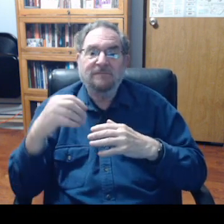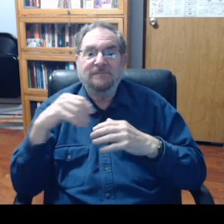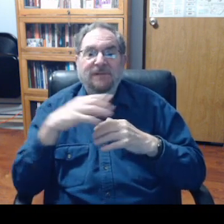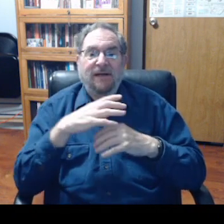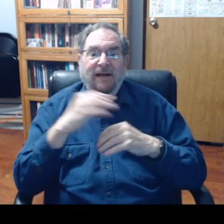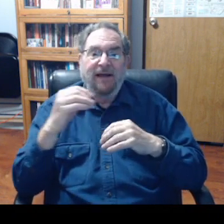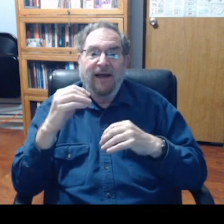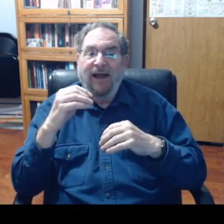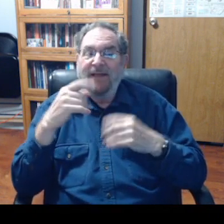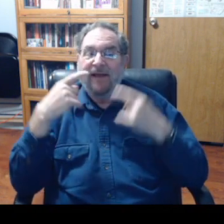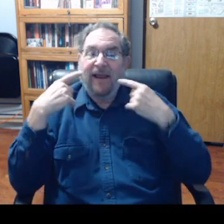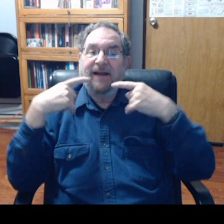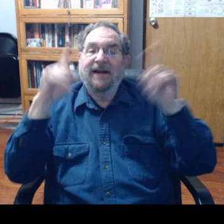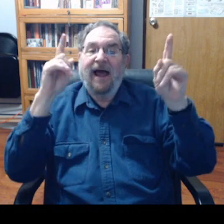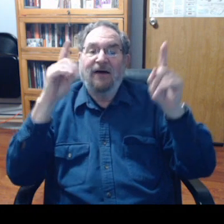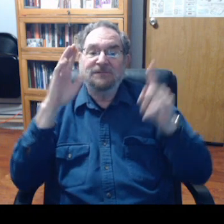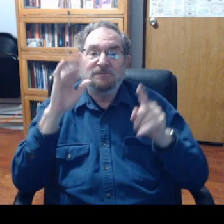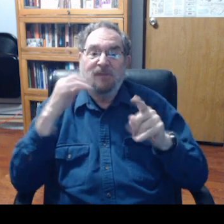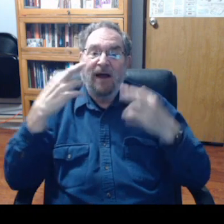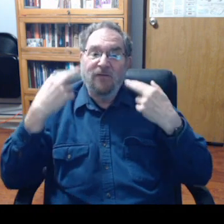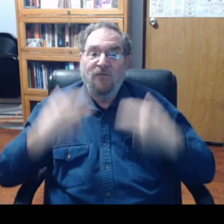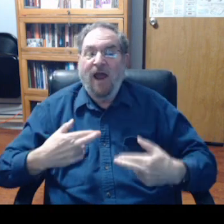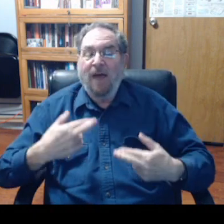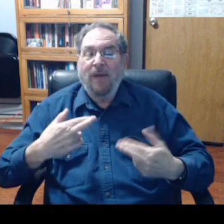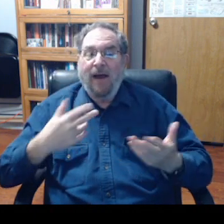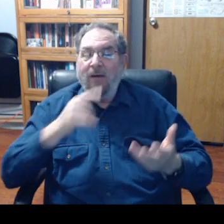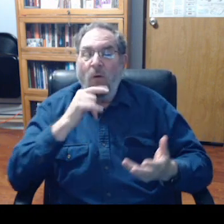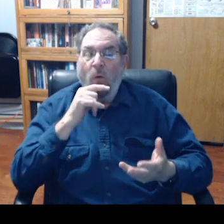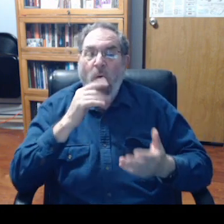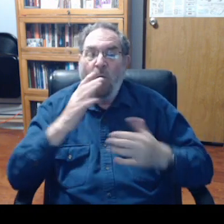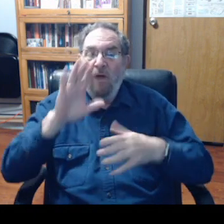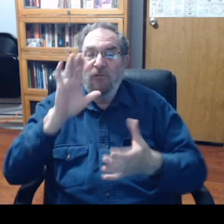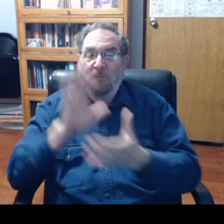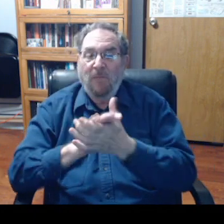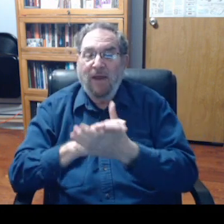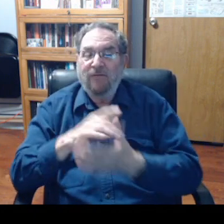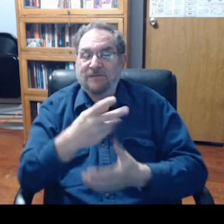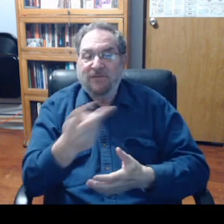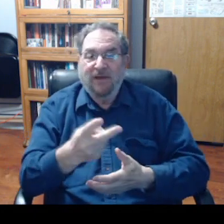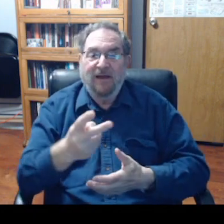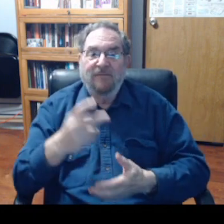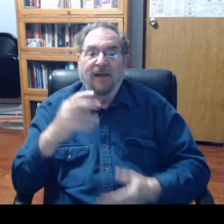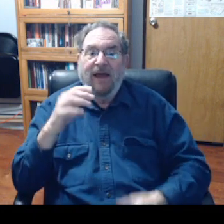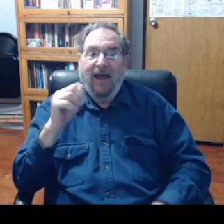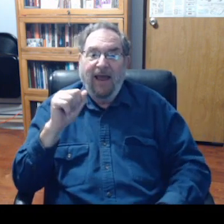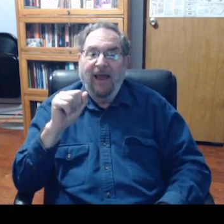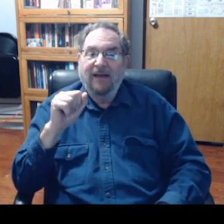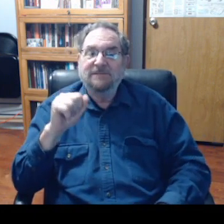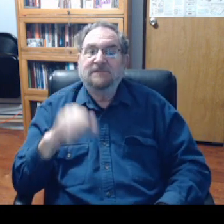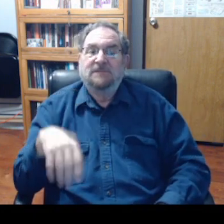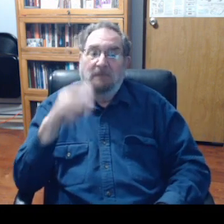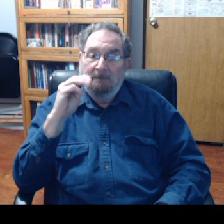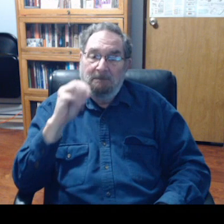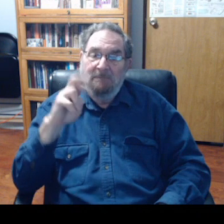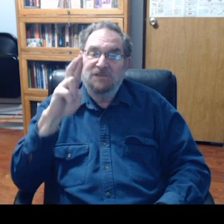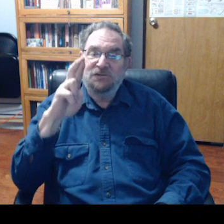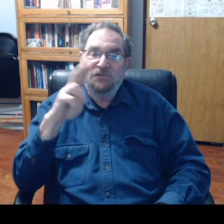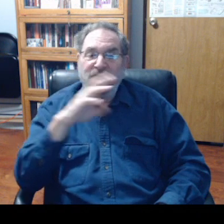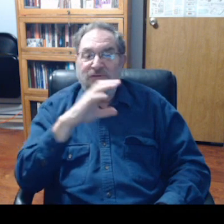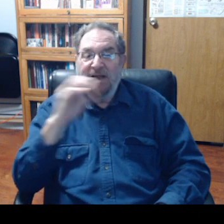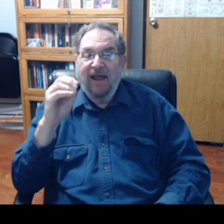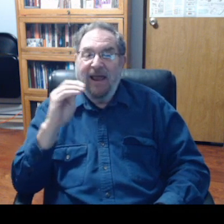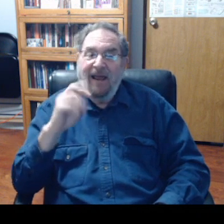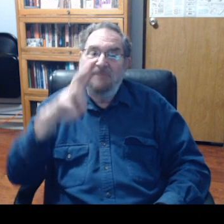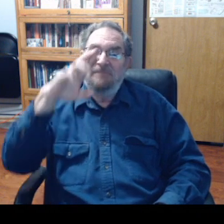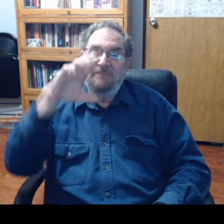out and they get announced by the rabbi or whoever married them as